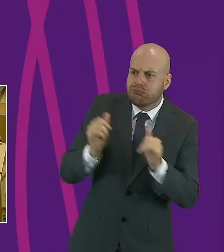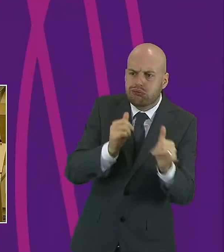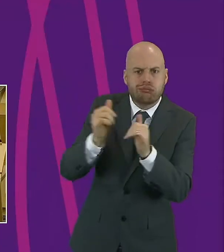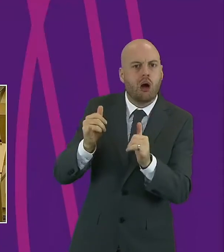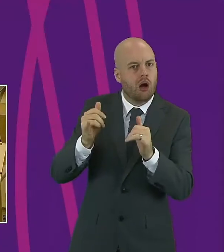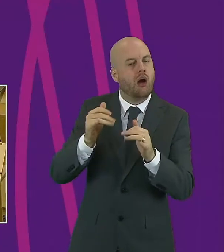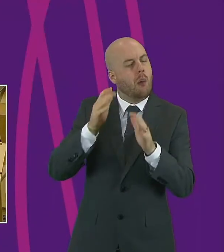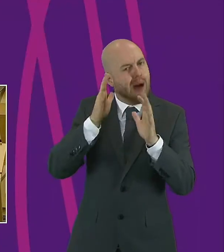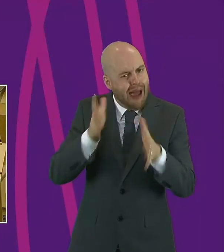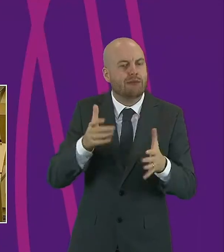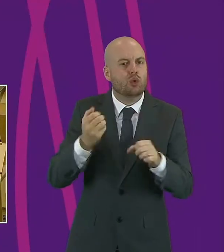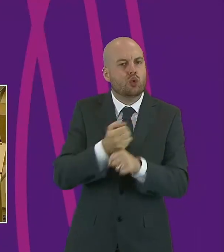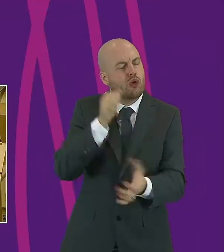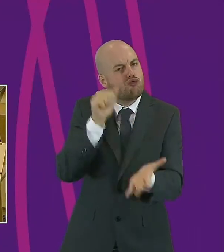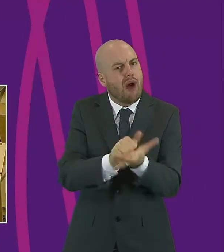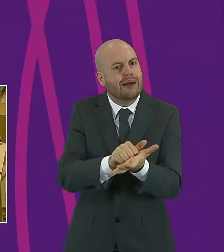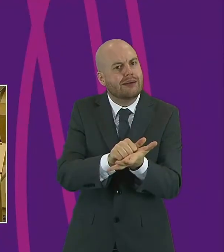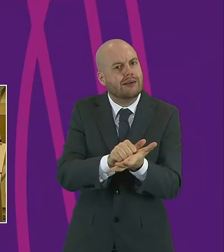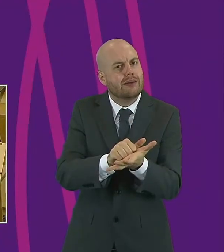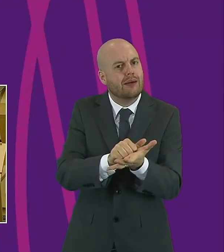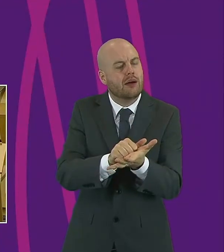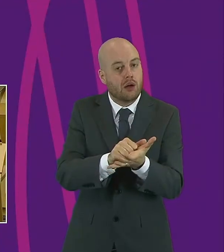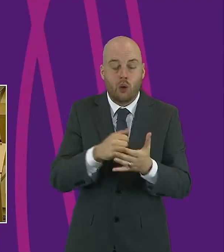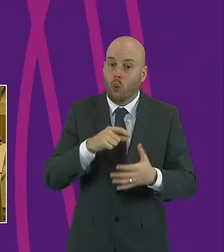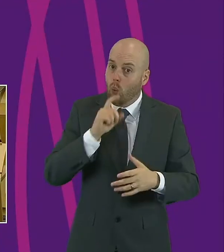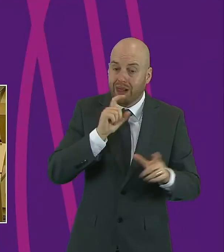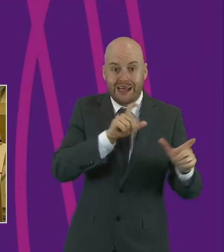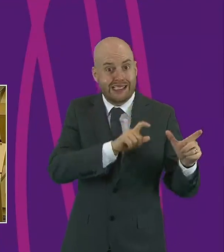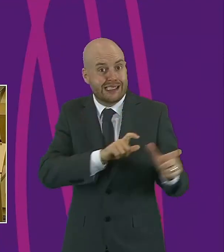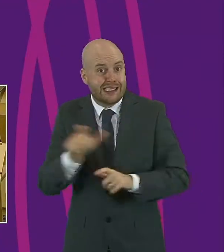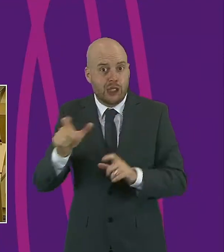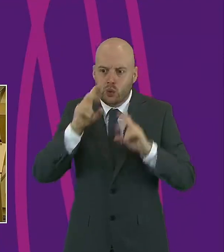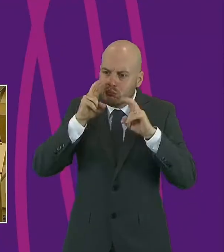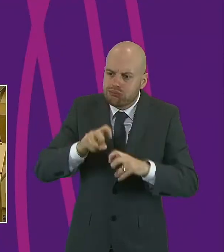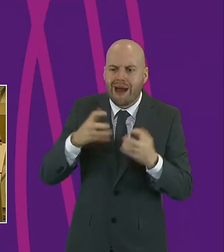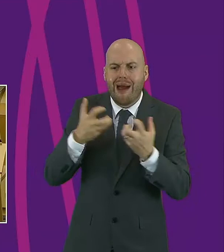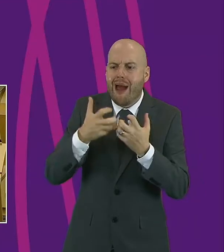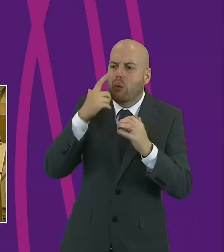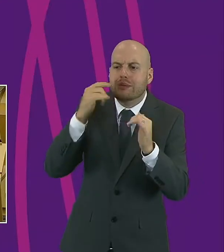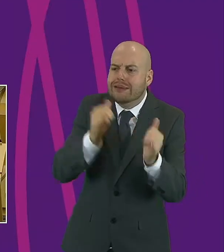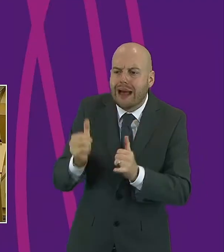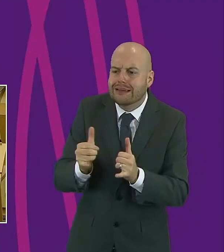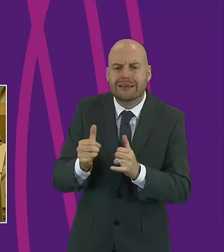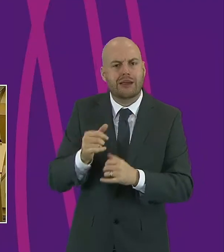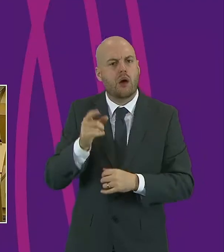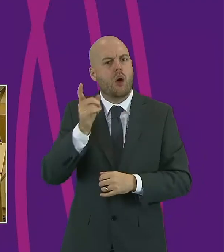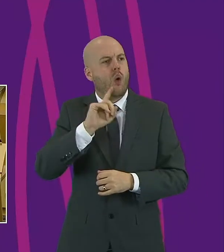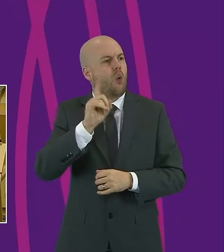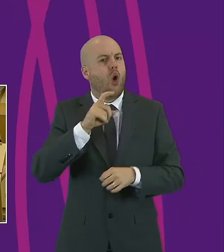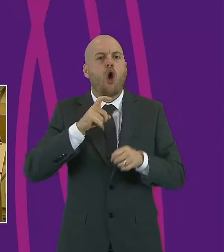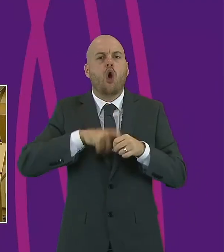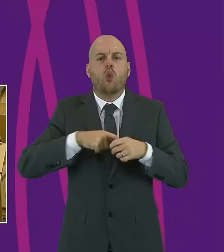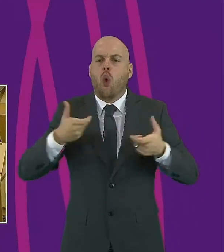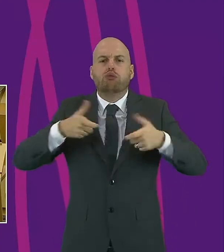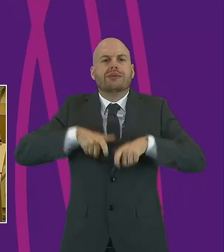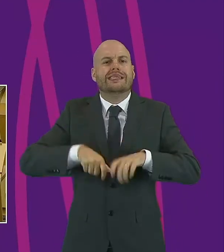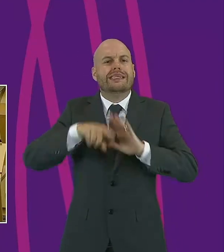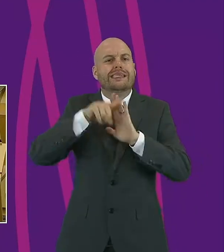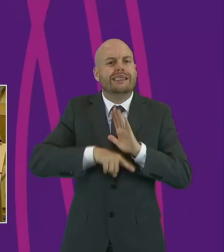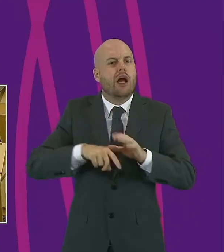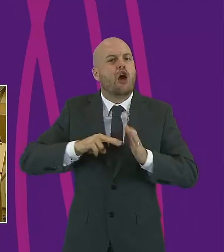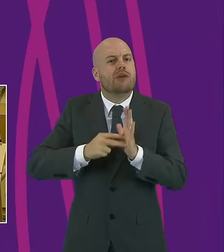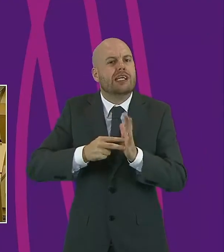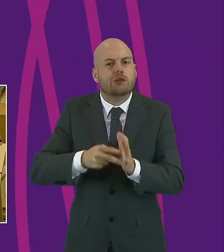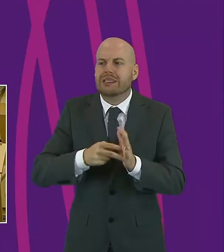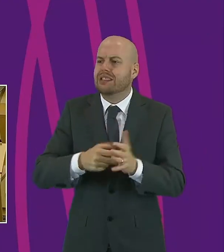And we will continue to look at testing. We will continue to look at the quarantine arrangements that are in place. We'll continue to look at face coverings. And